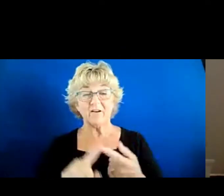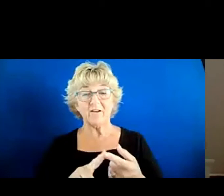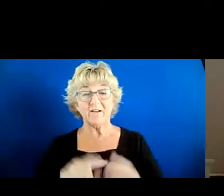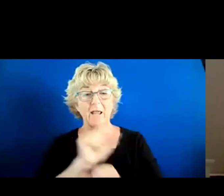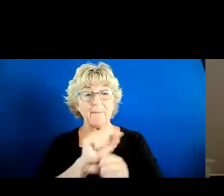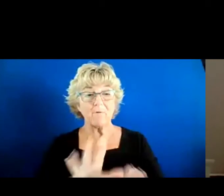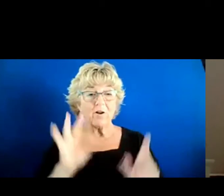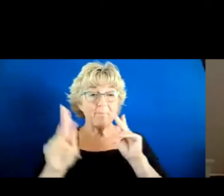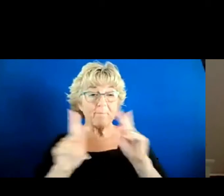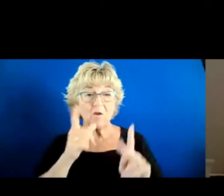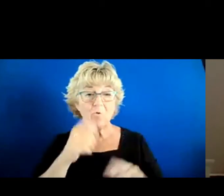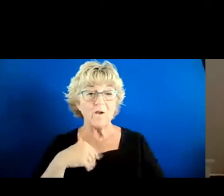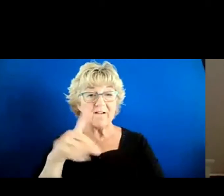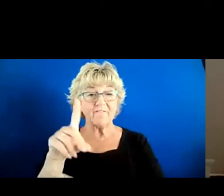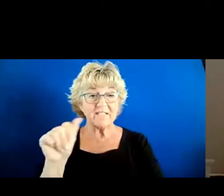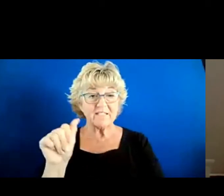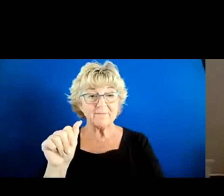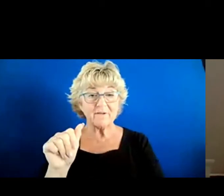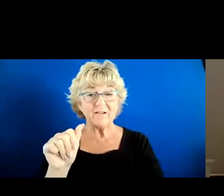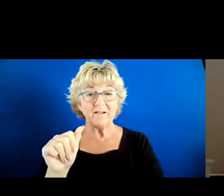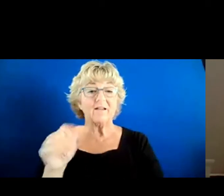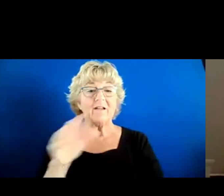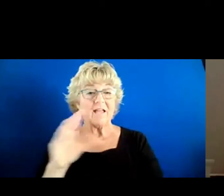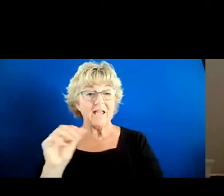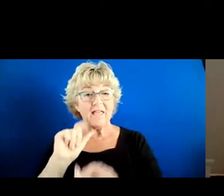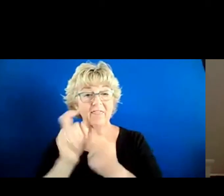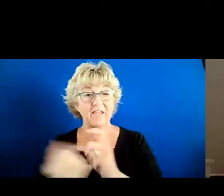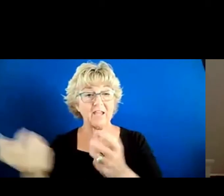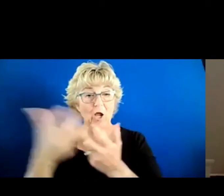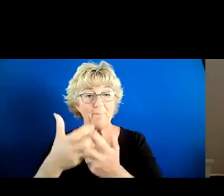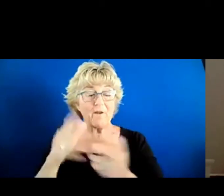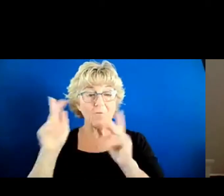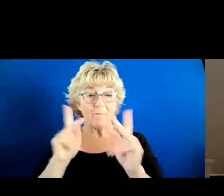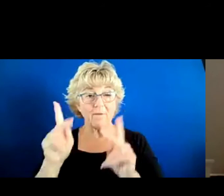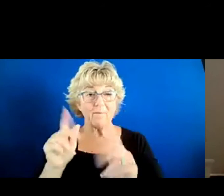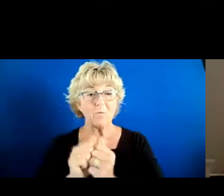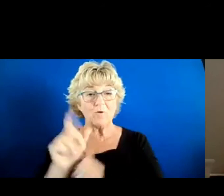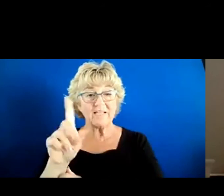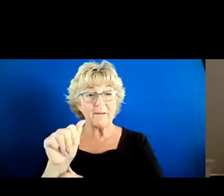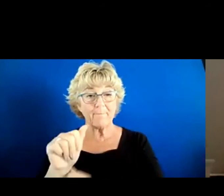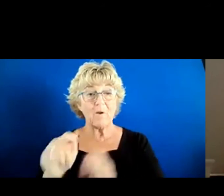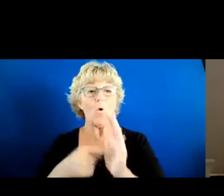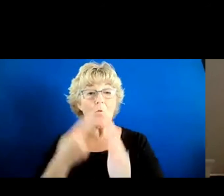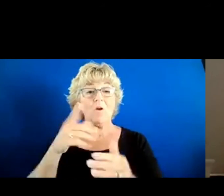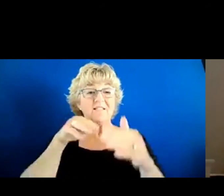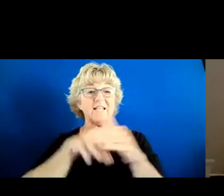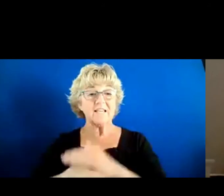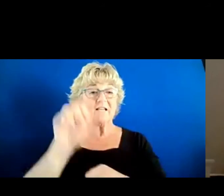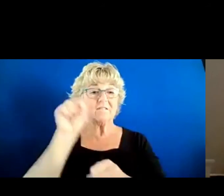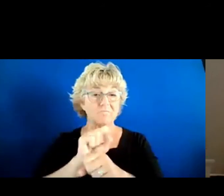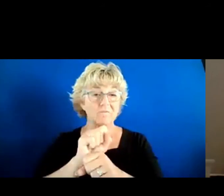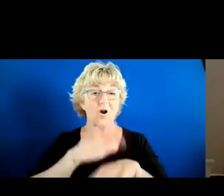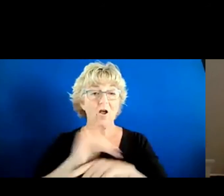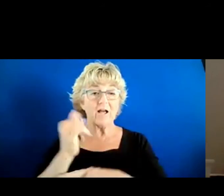employment of people with disabilities and the accommodation of people with disabilities once they're on the job. As Susan